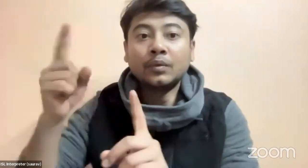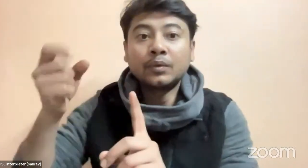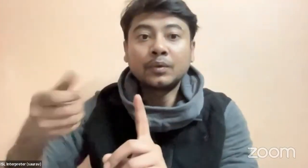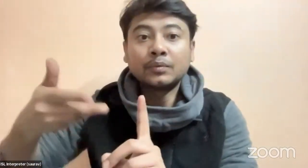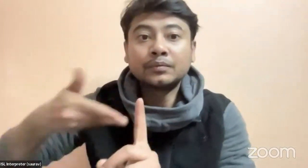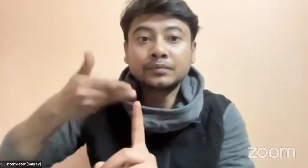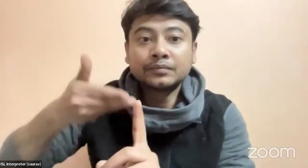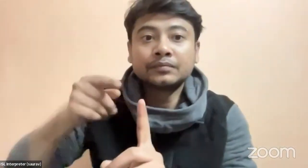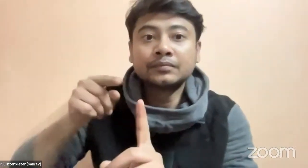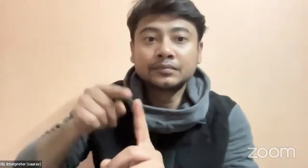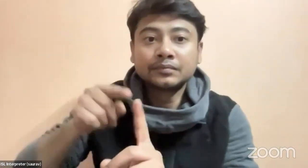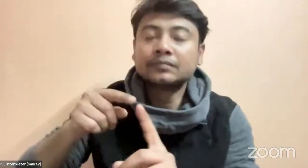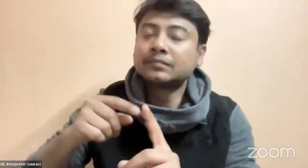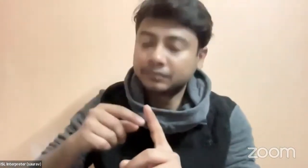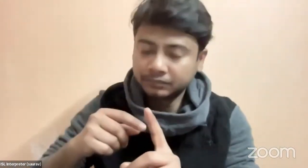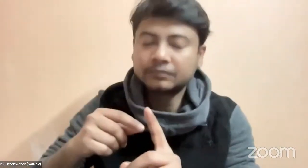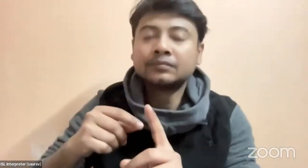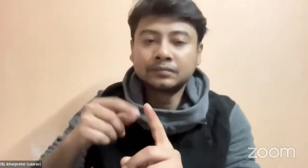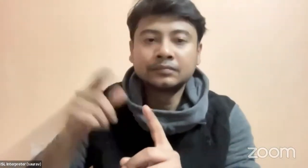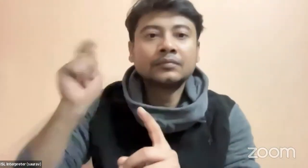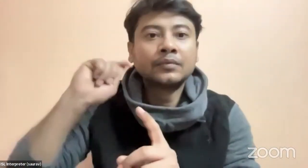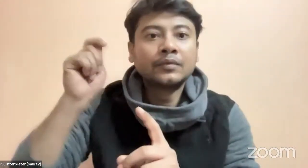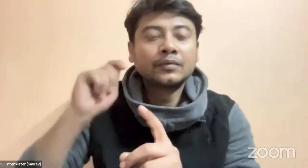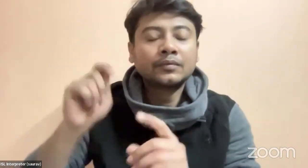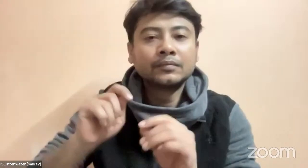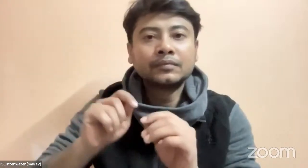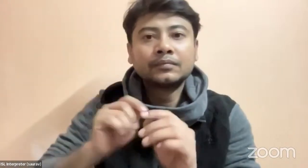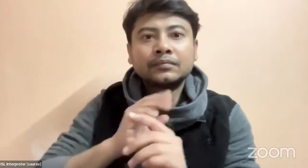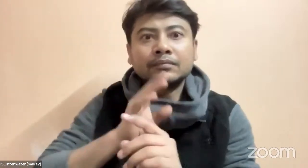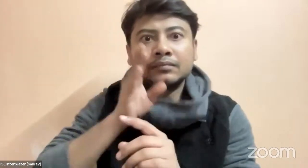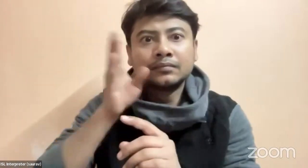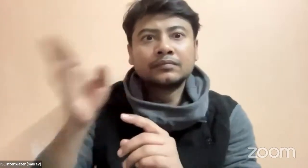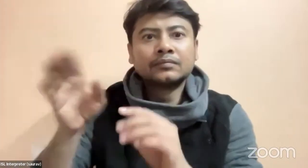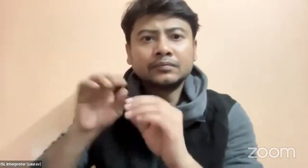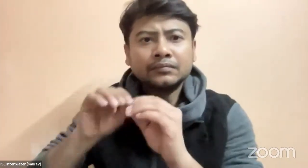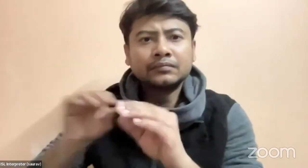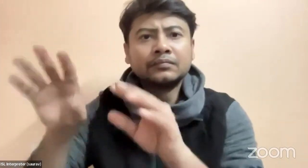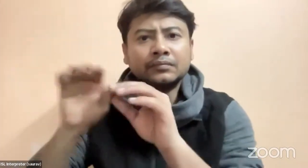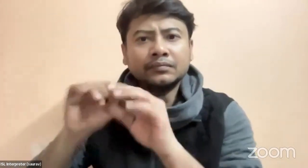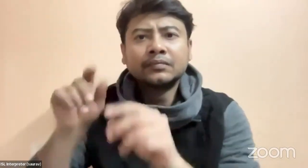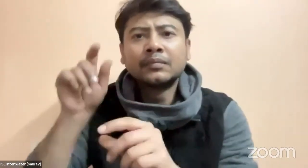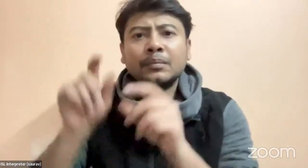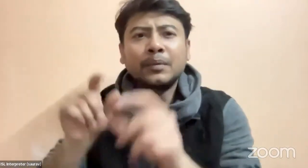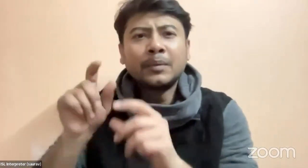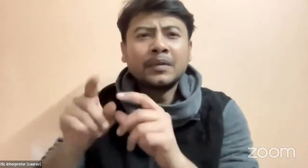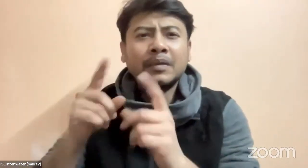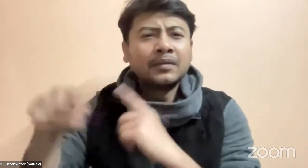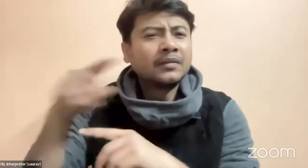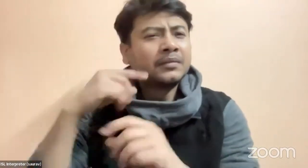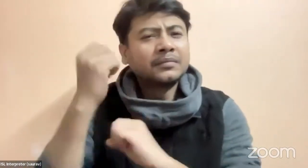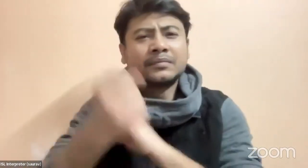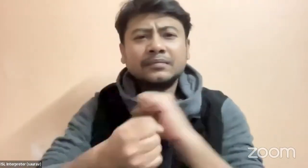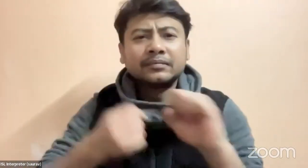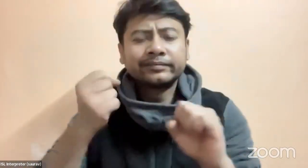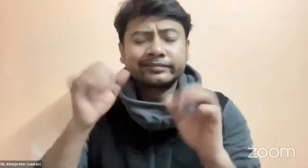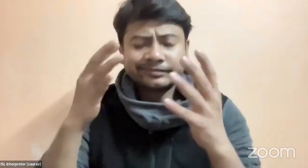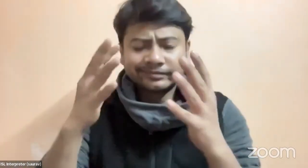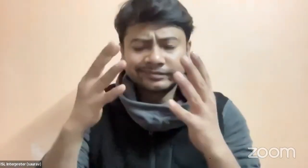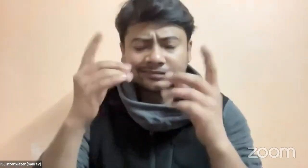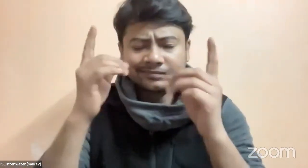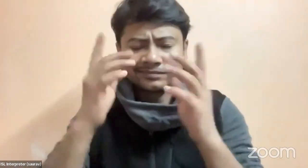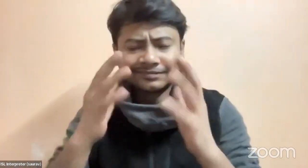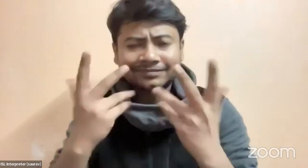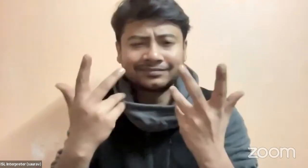and he made even the non-believers into great devotees by spreading the message of Lord